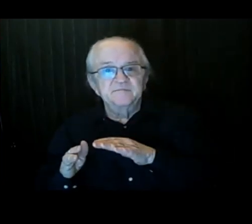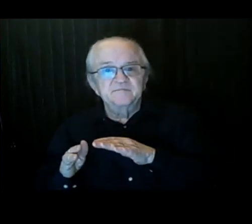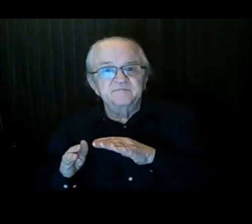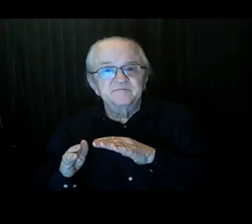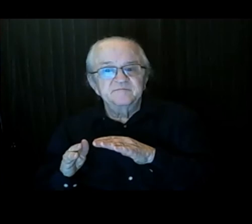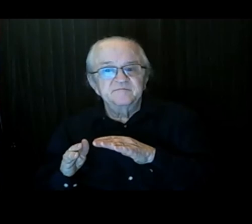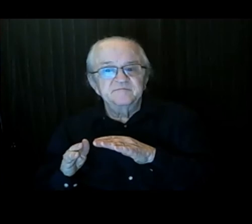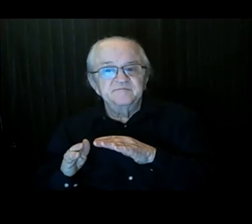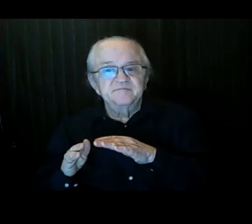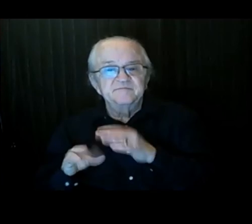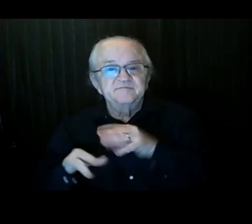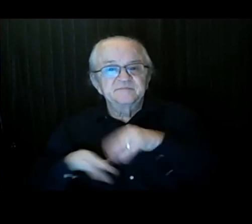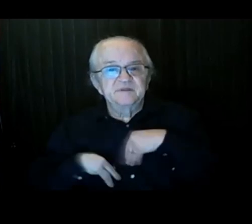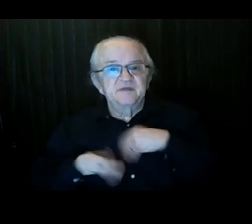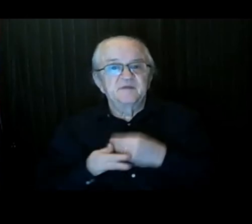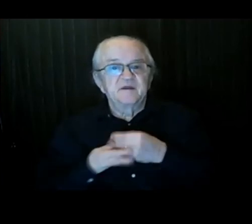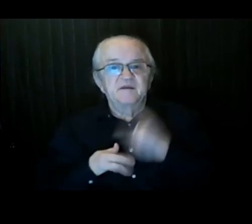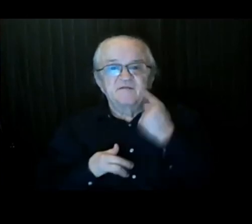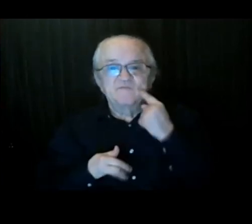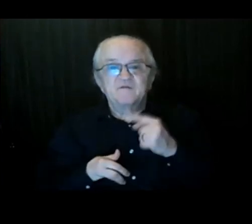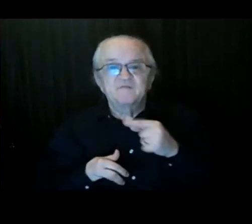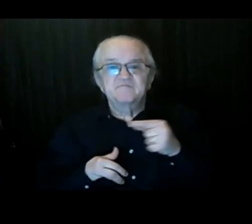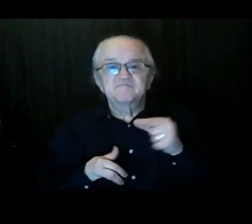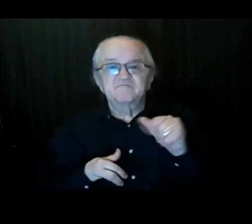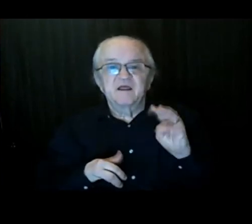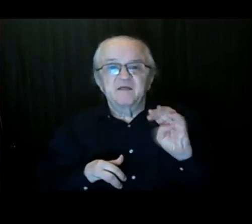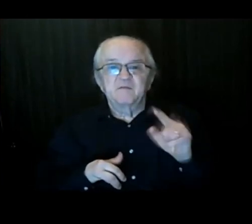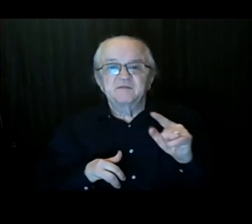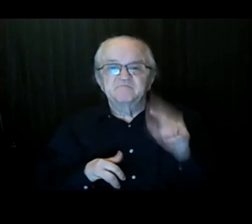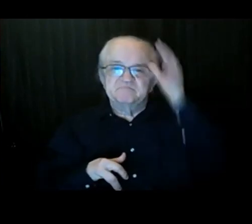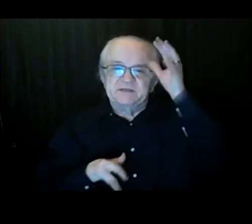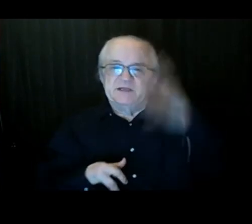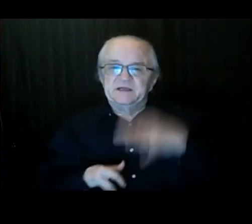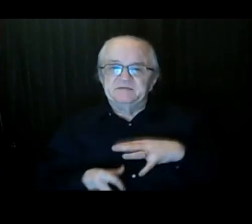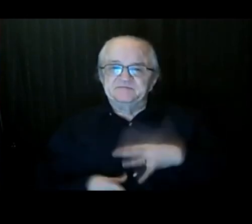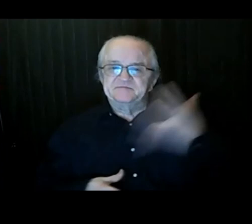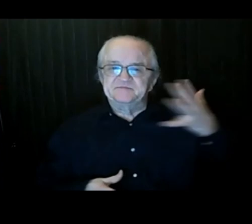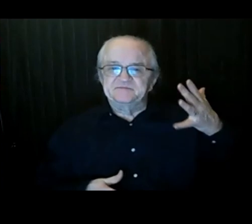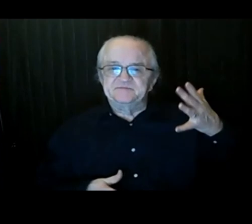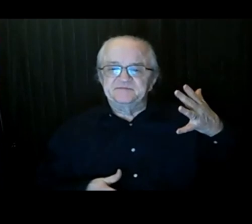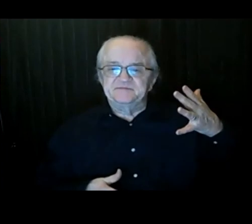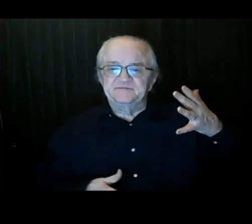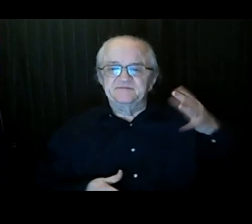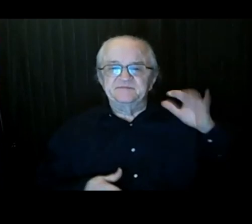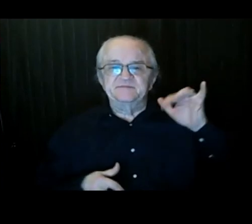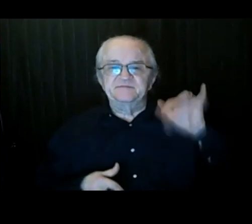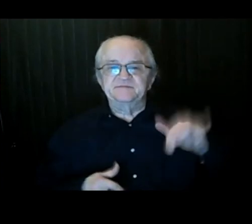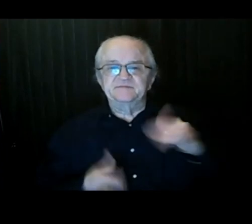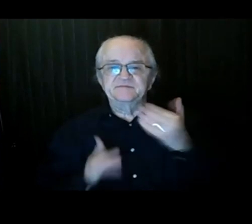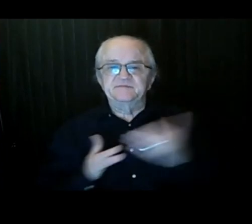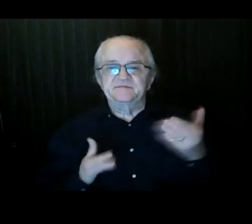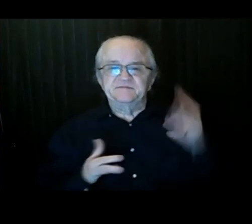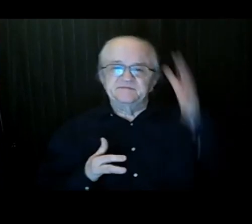gambling. And Dad really looked down his nose at this. That was the thing that Dad didn't